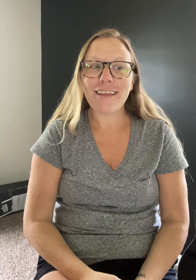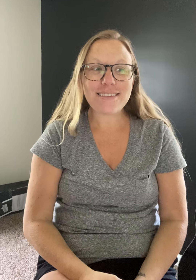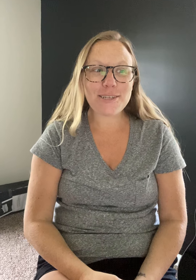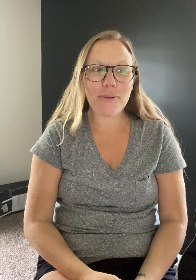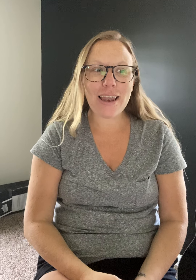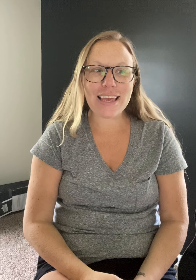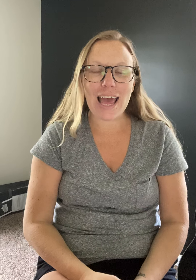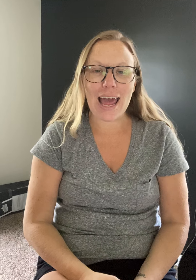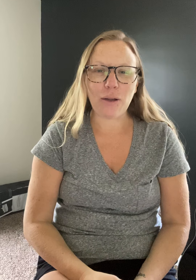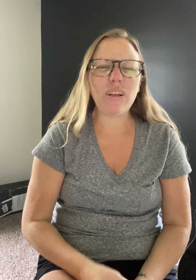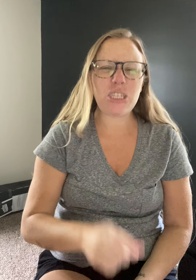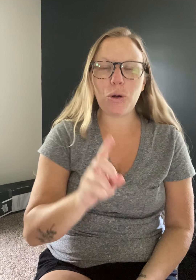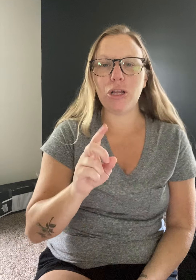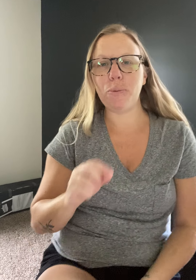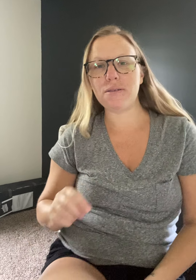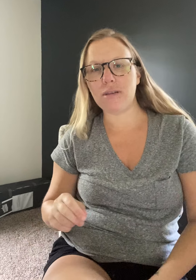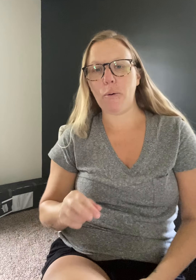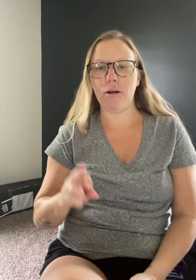Let's do that again. Let's do it a little bit slower.